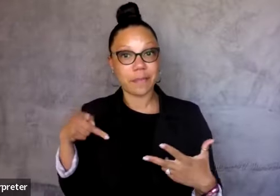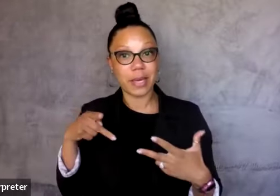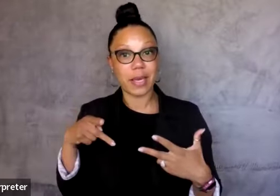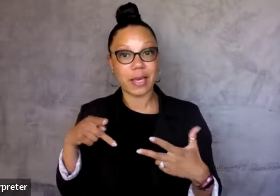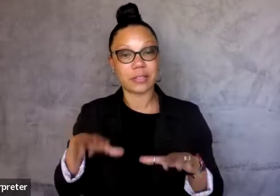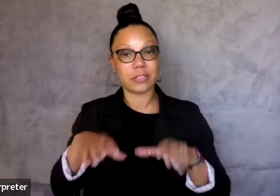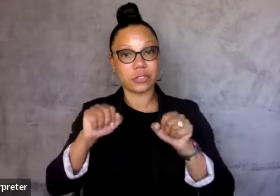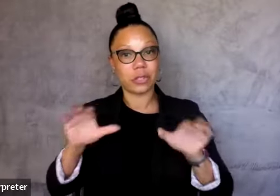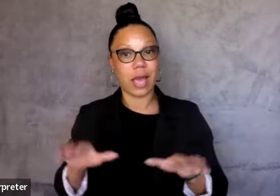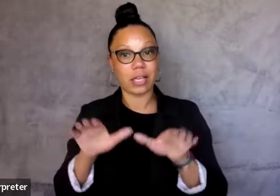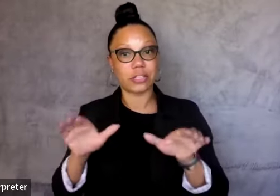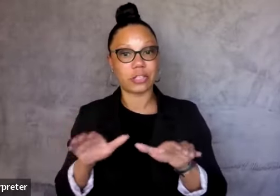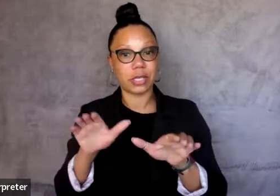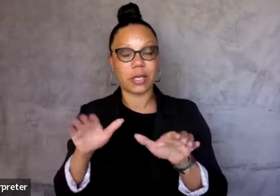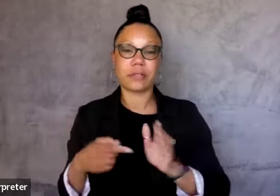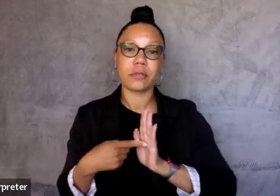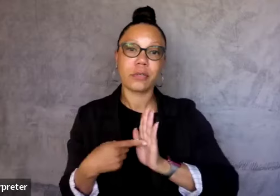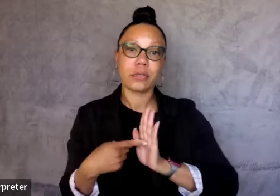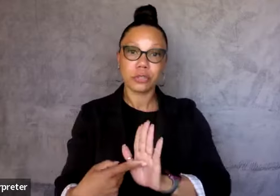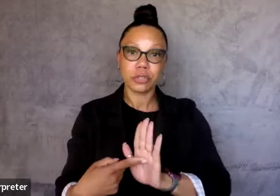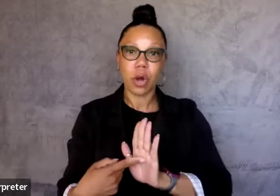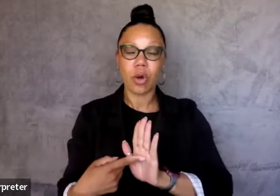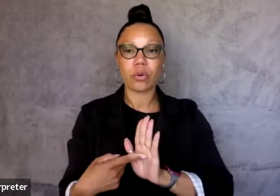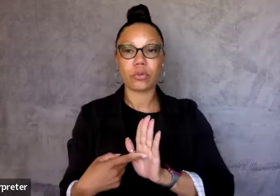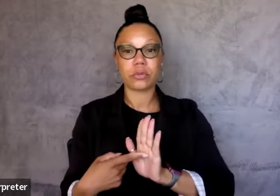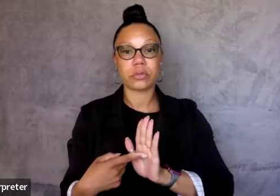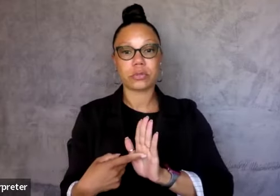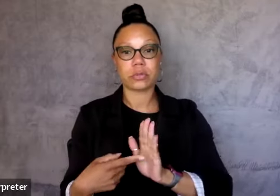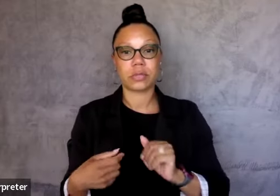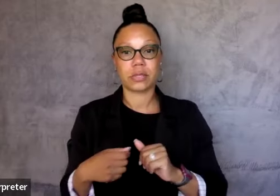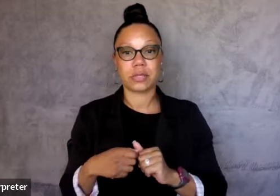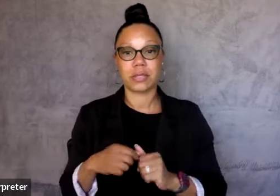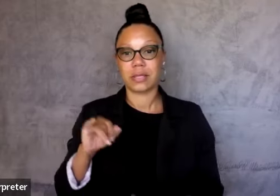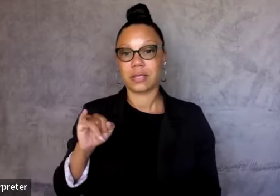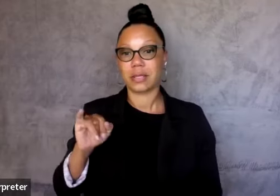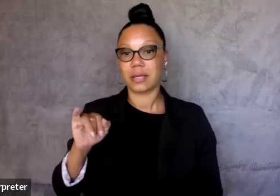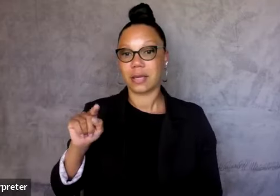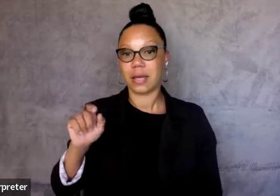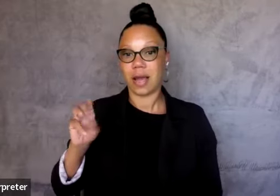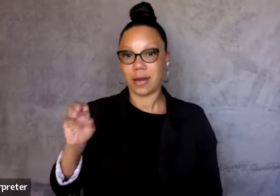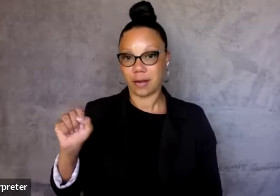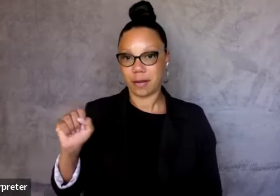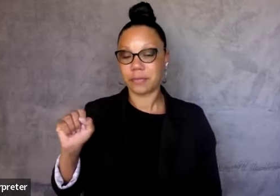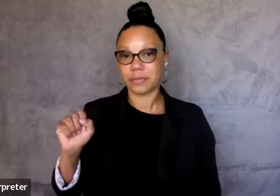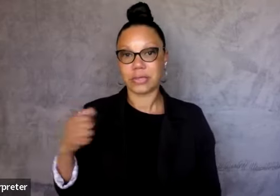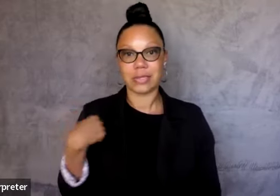basically speak to a large part of the items addressed in